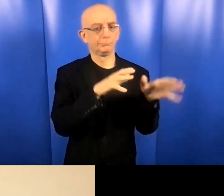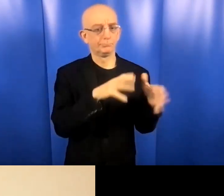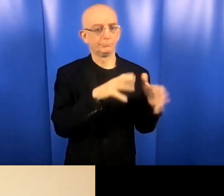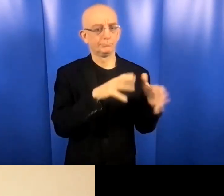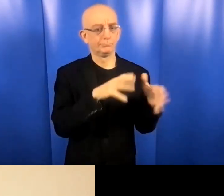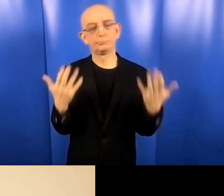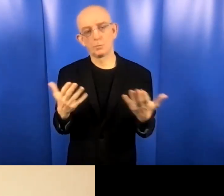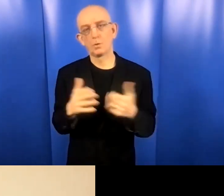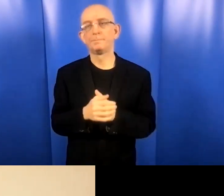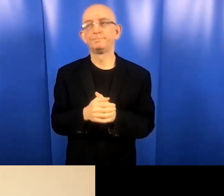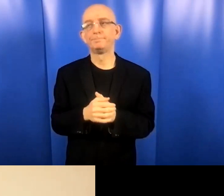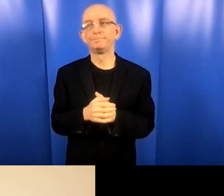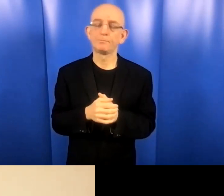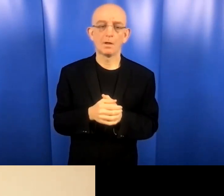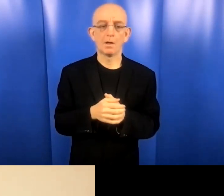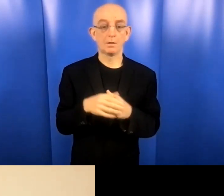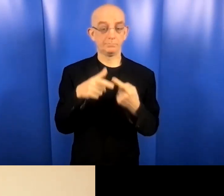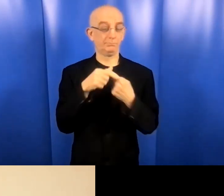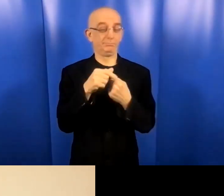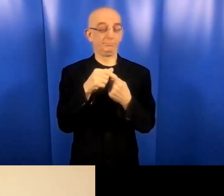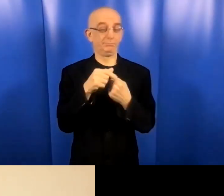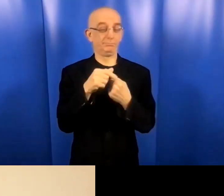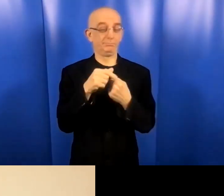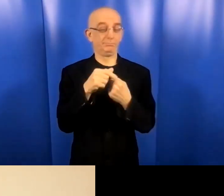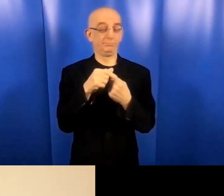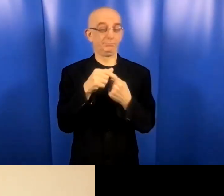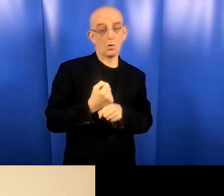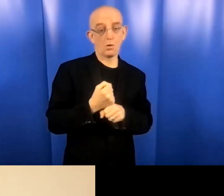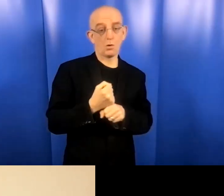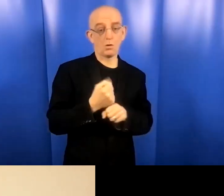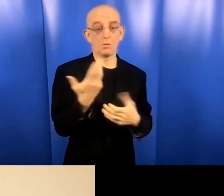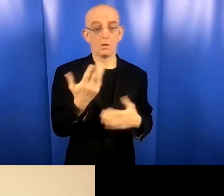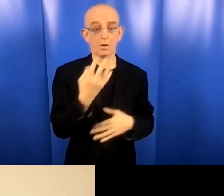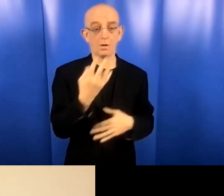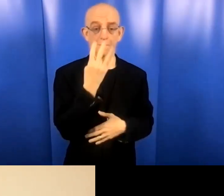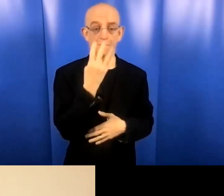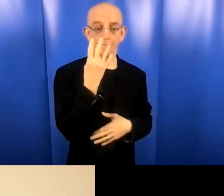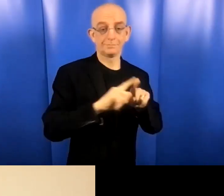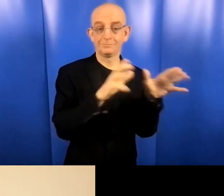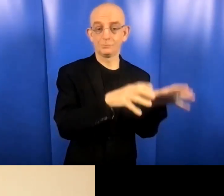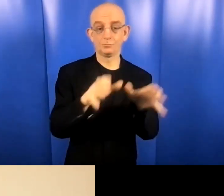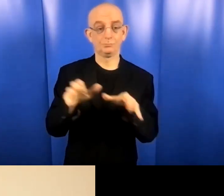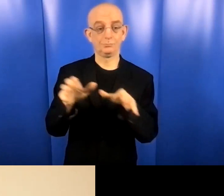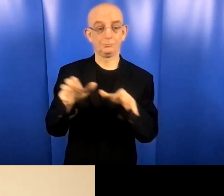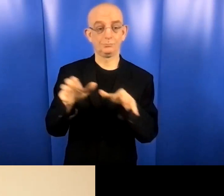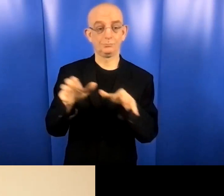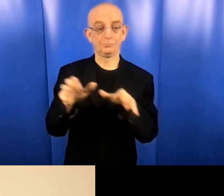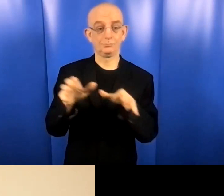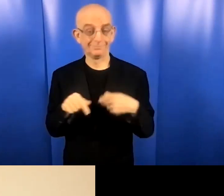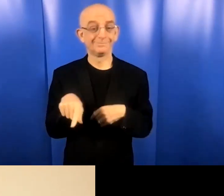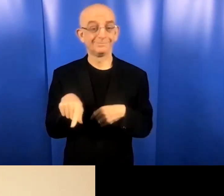work with 4 constituency and also with the different CSOs. And we try to bring the lens of